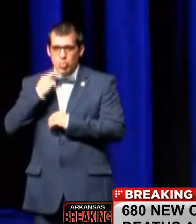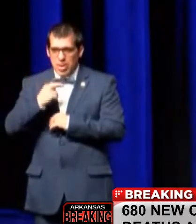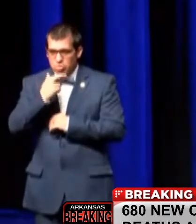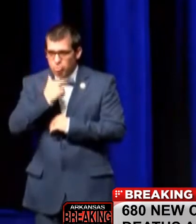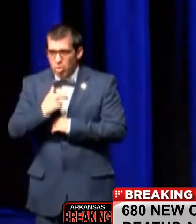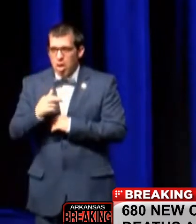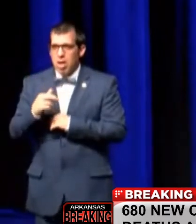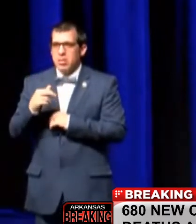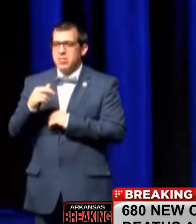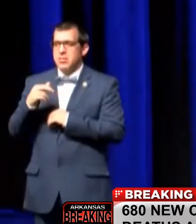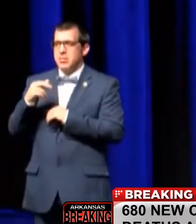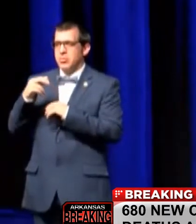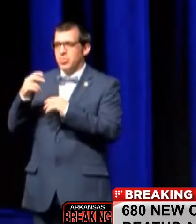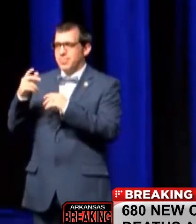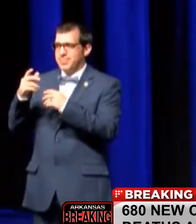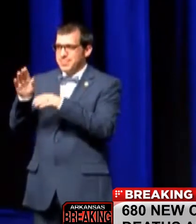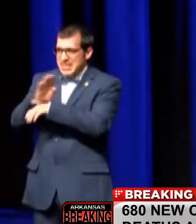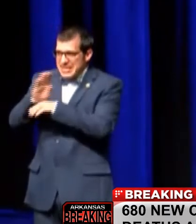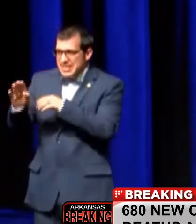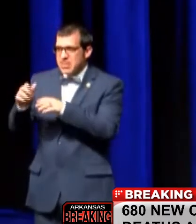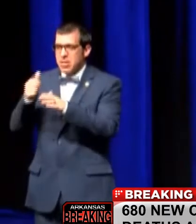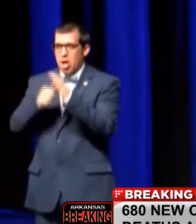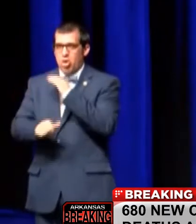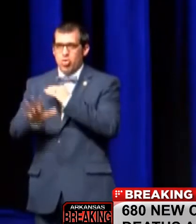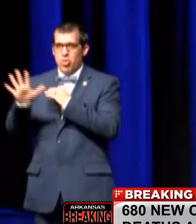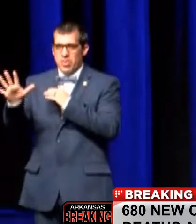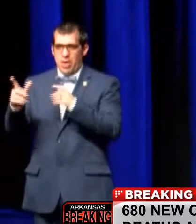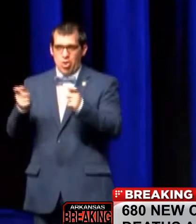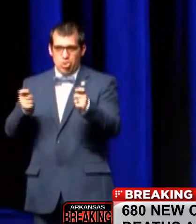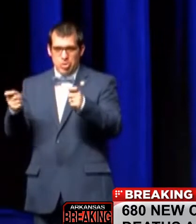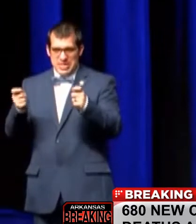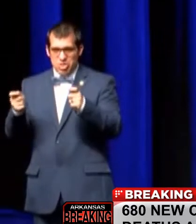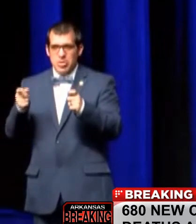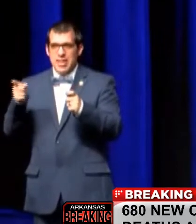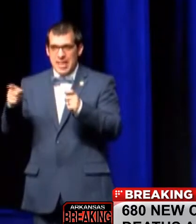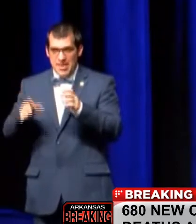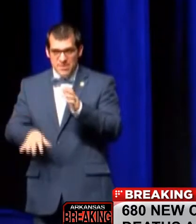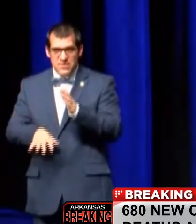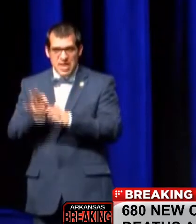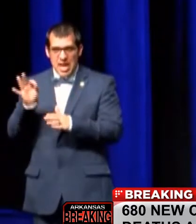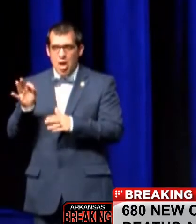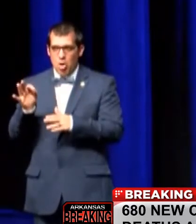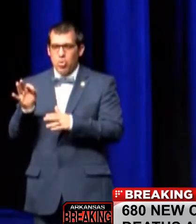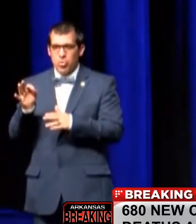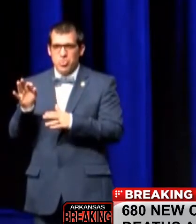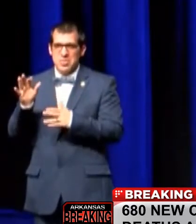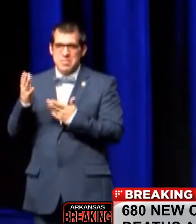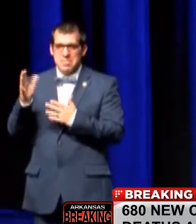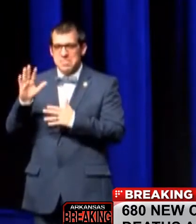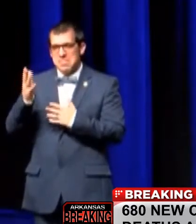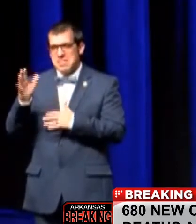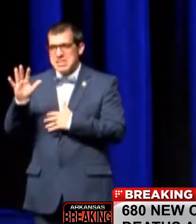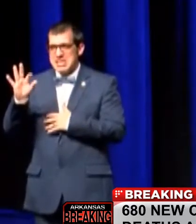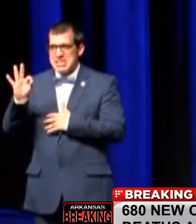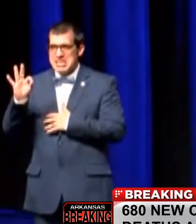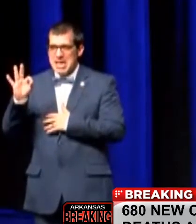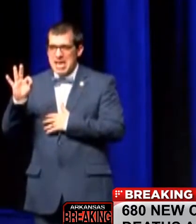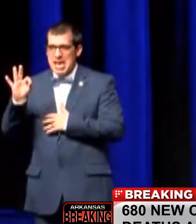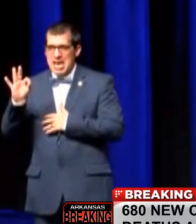restaurants or facilities under their jurisdiction, and they found really a